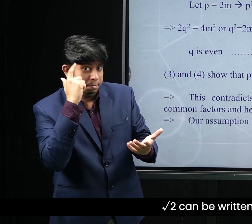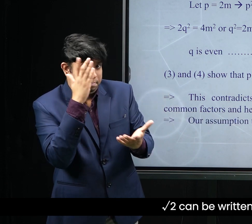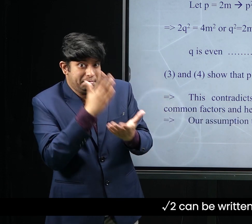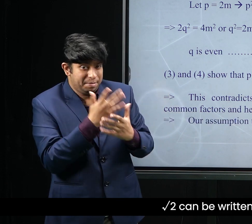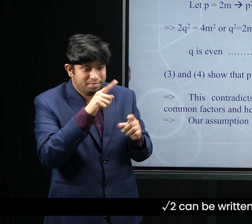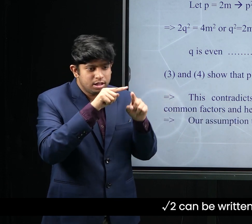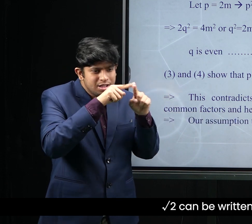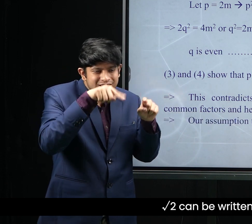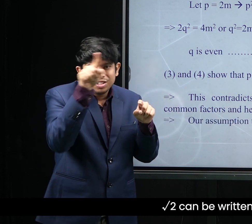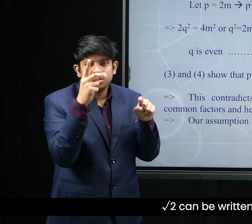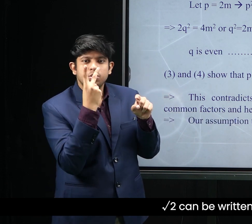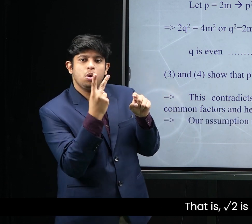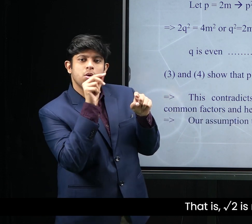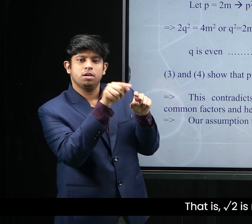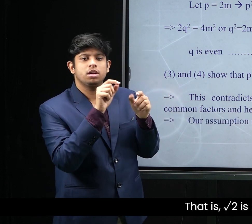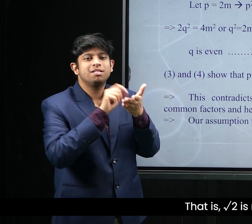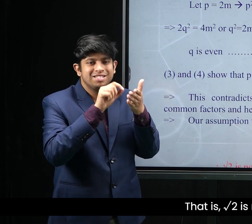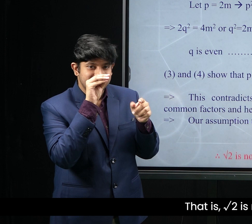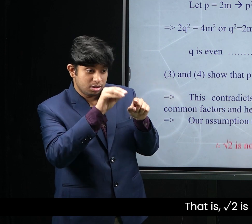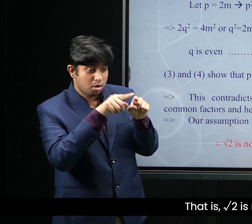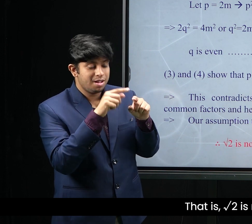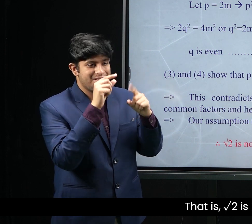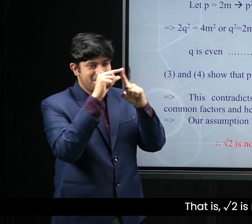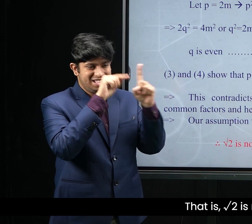q is wrong. That is, root 2 is not rational.